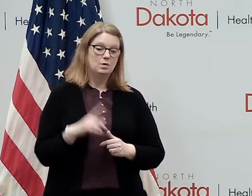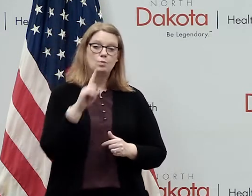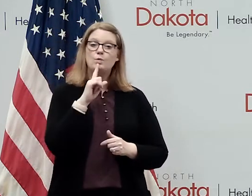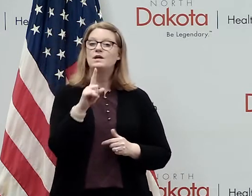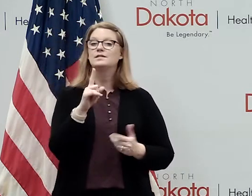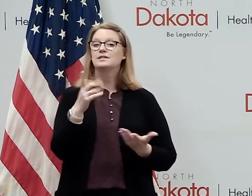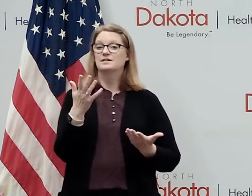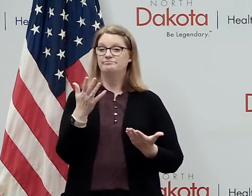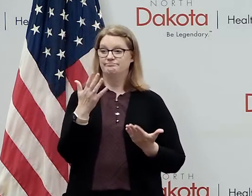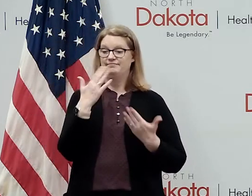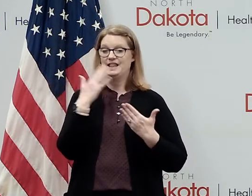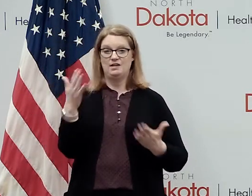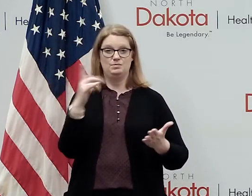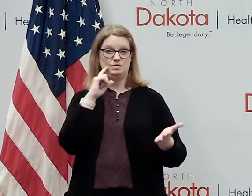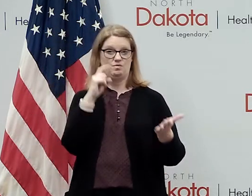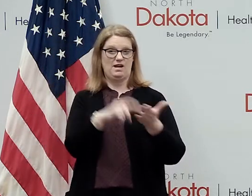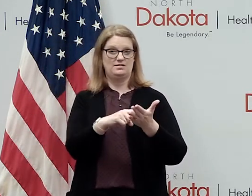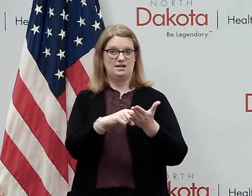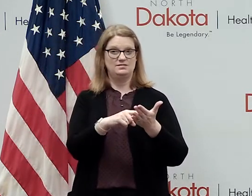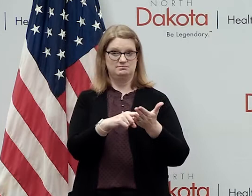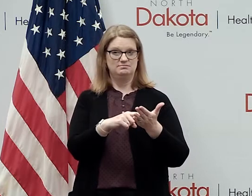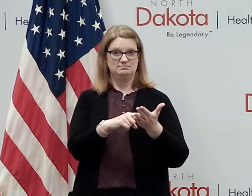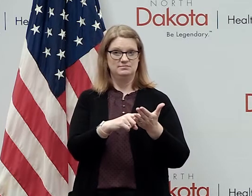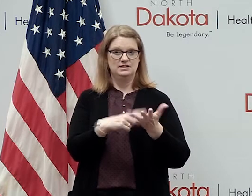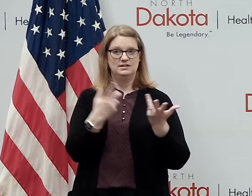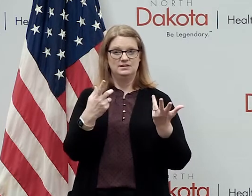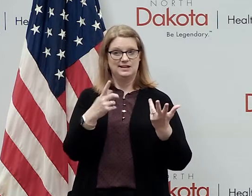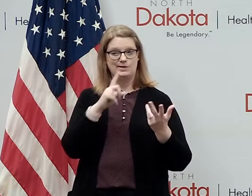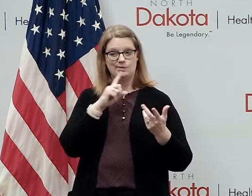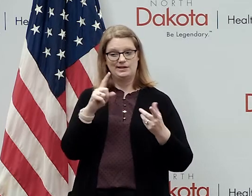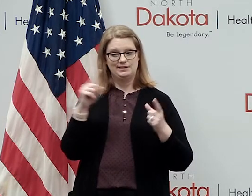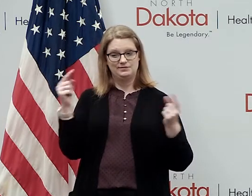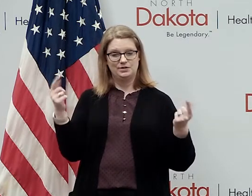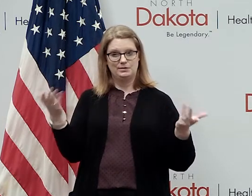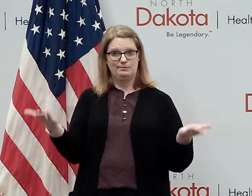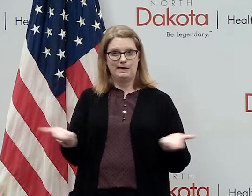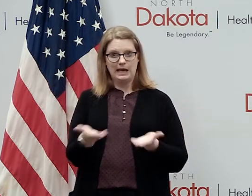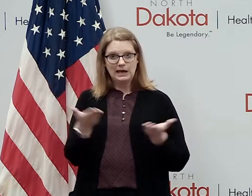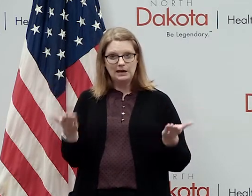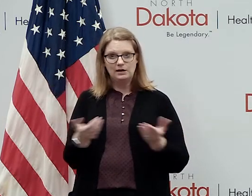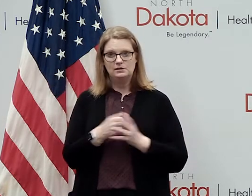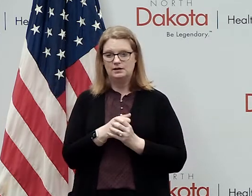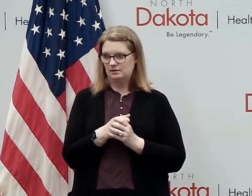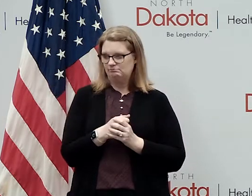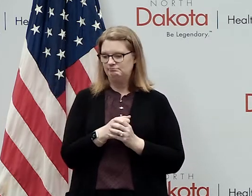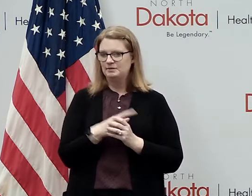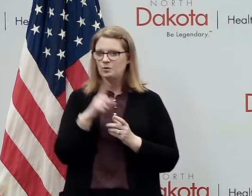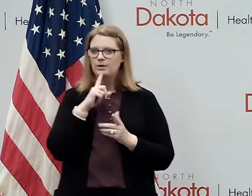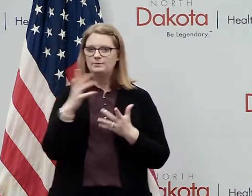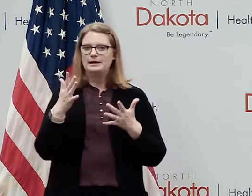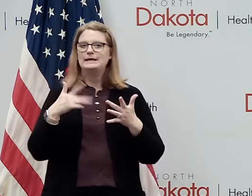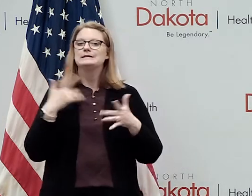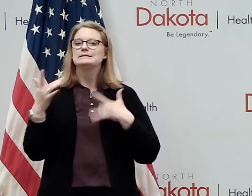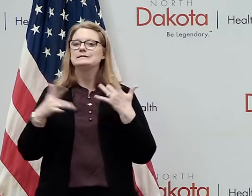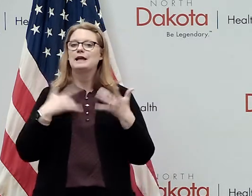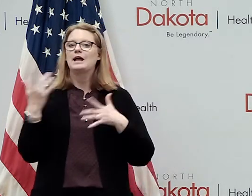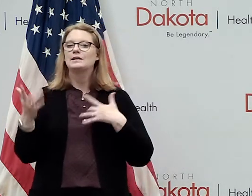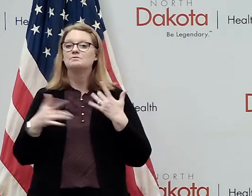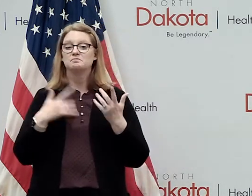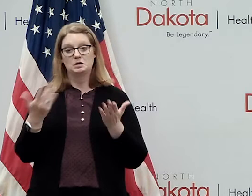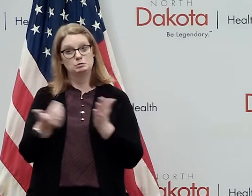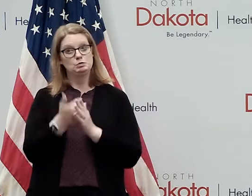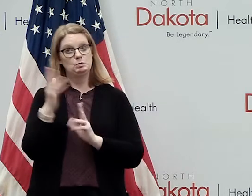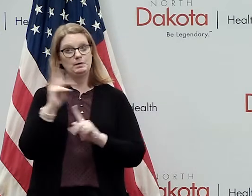recognized by this national publication for the opportunity available to be here. And of course, we would be excited to welcome some new North